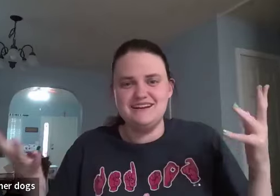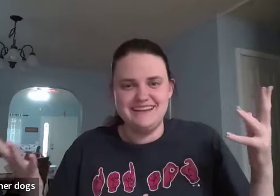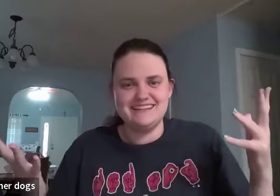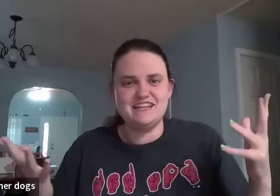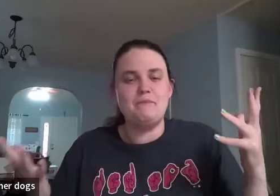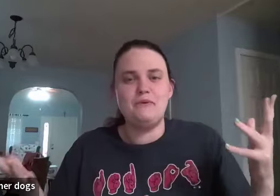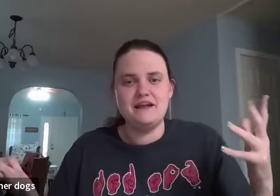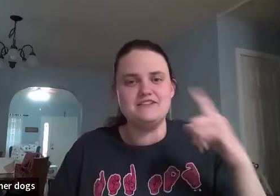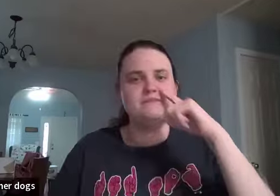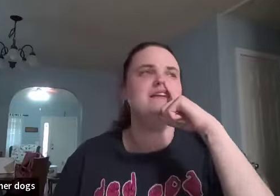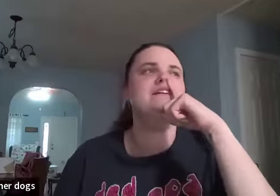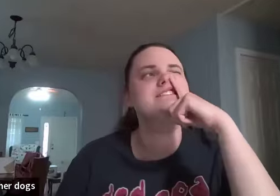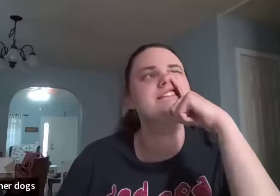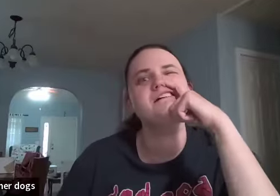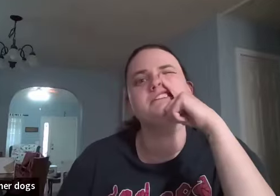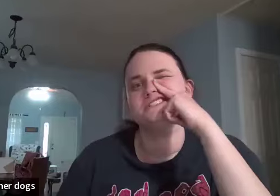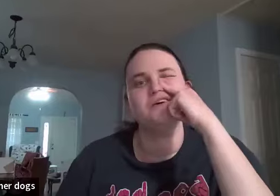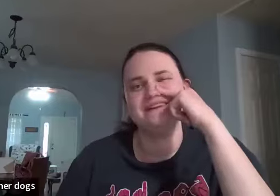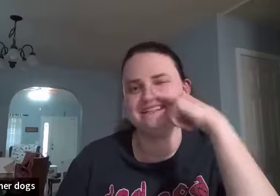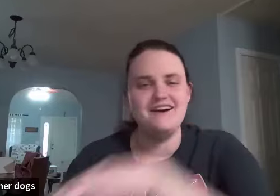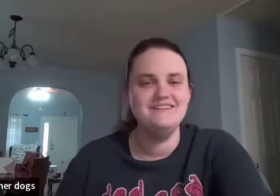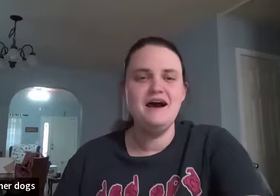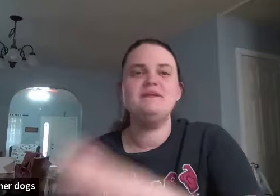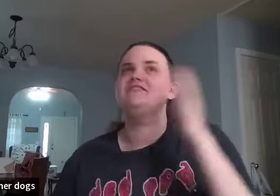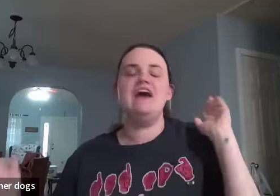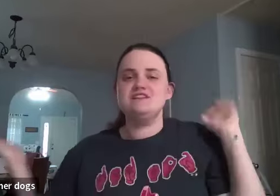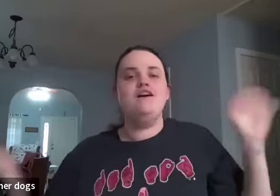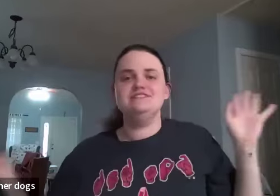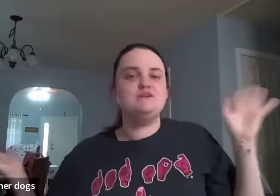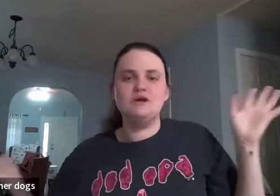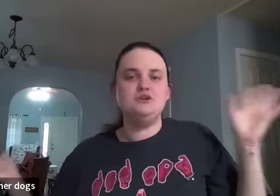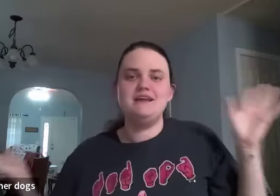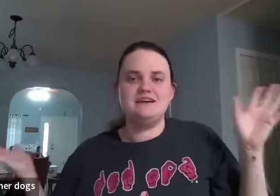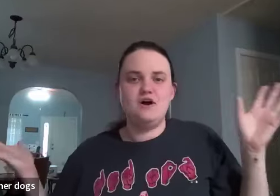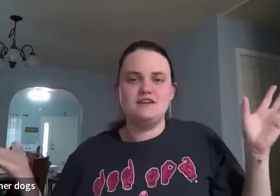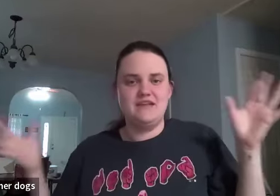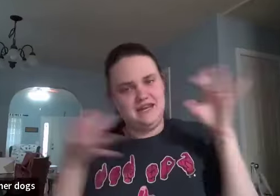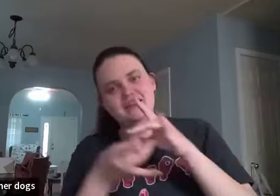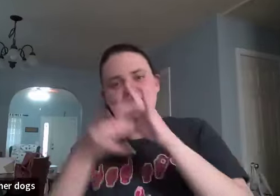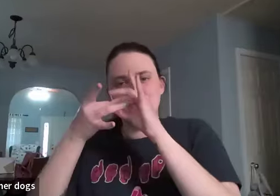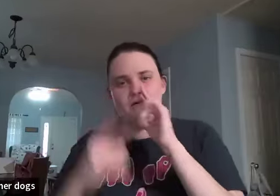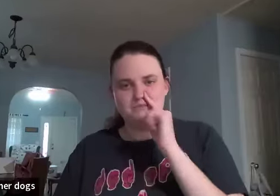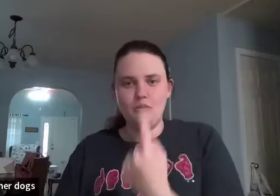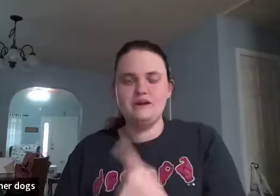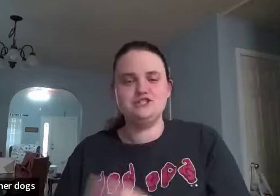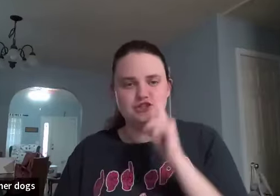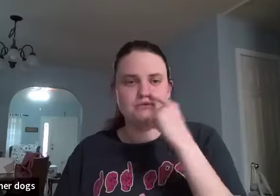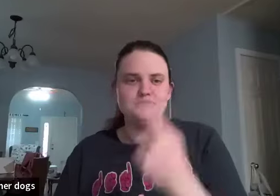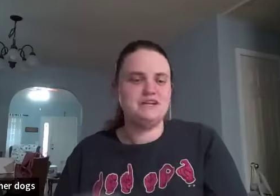young kids that are bored out of their mind and they just sit there and they're just going to town. I'm like, that's obviously where you had to have thought of that. It connects well. Is bored, is you're so bored you